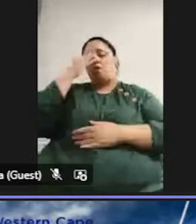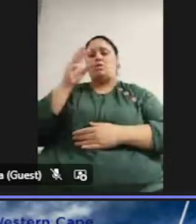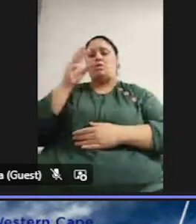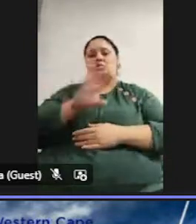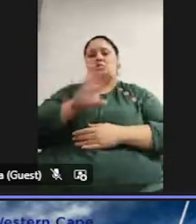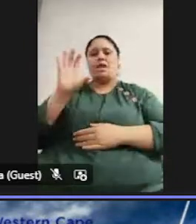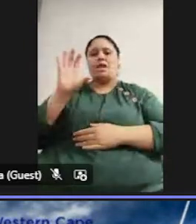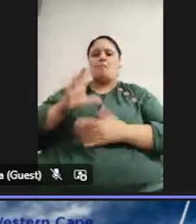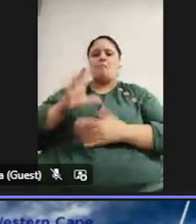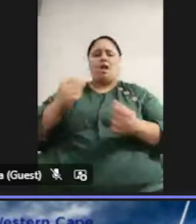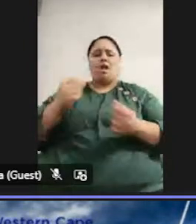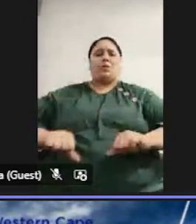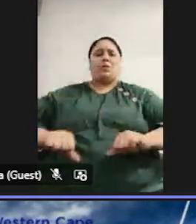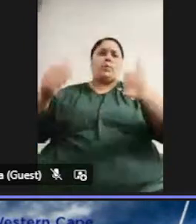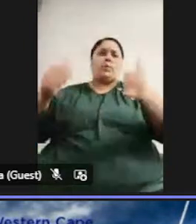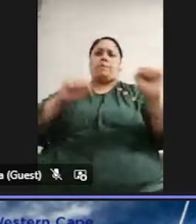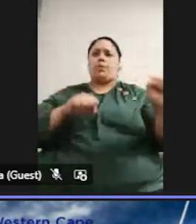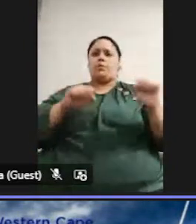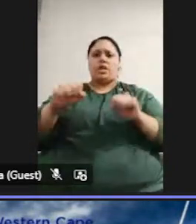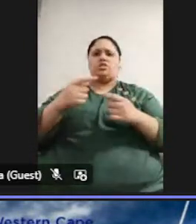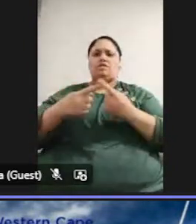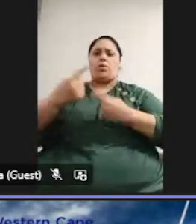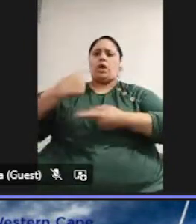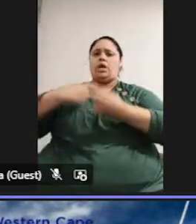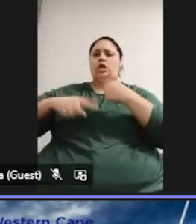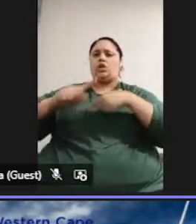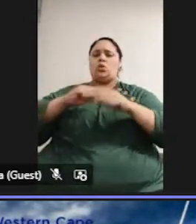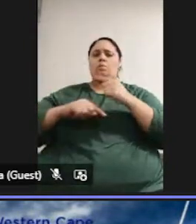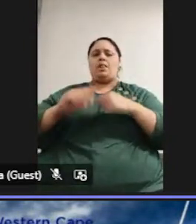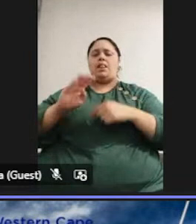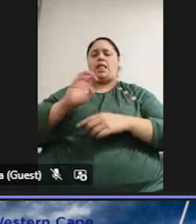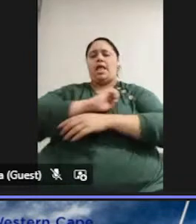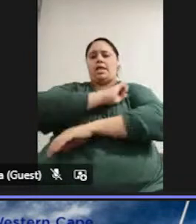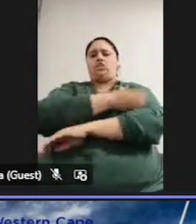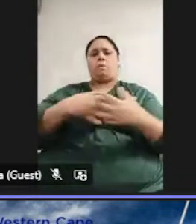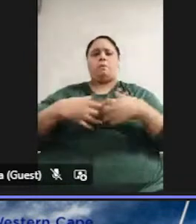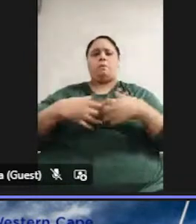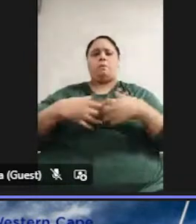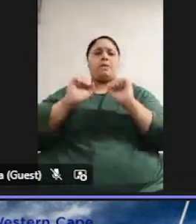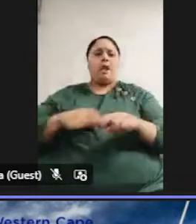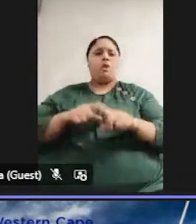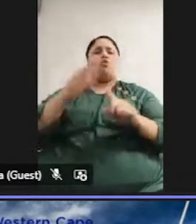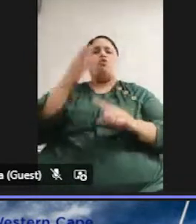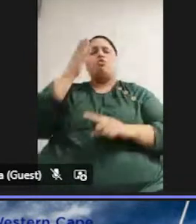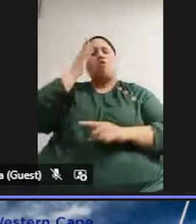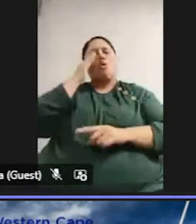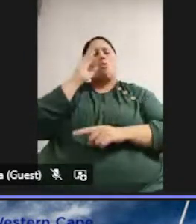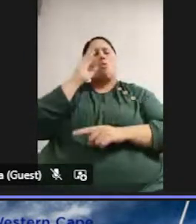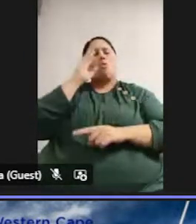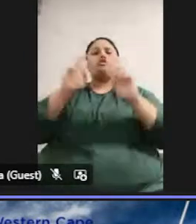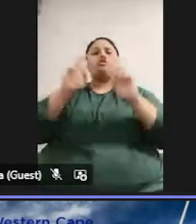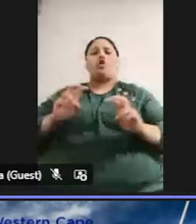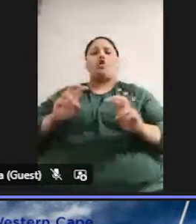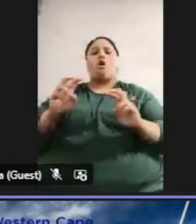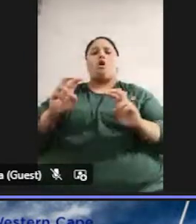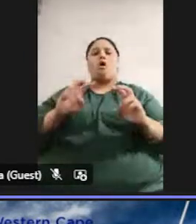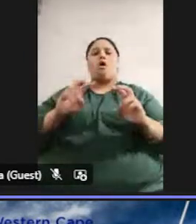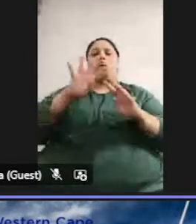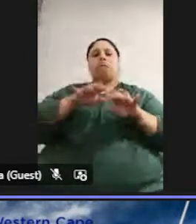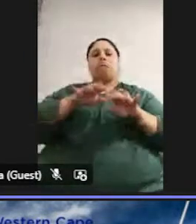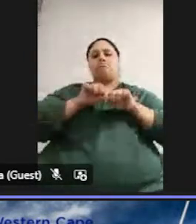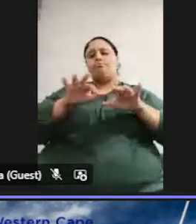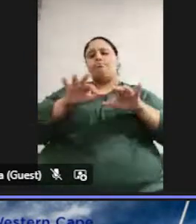for renewable energy. We also understand that the Eskom transmission network constraints prevent rapid utility scale